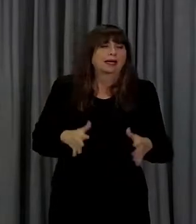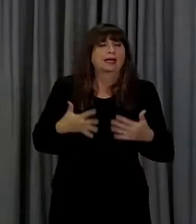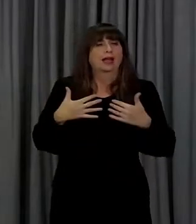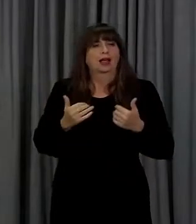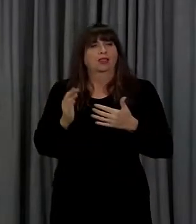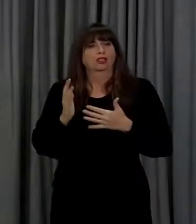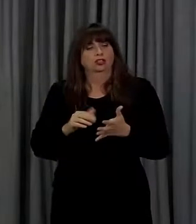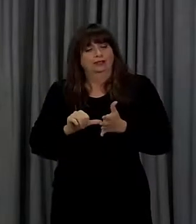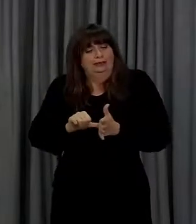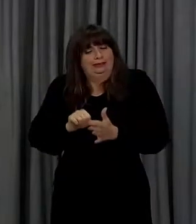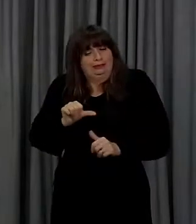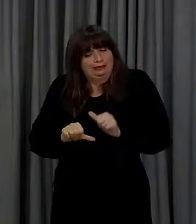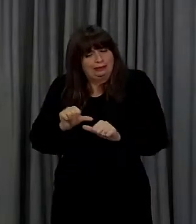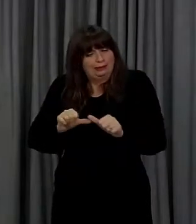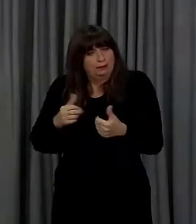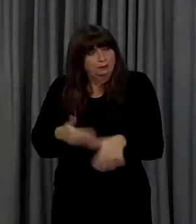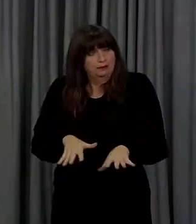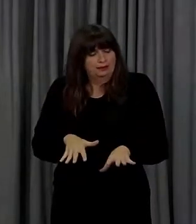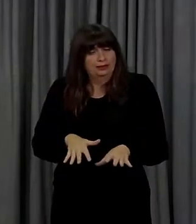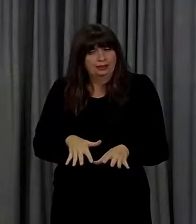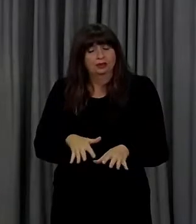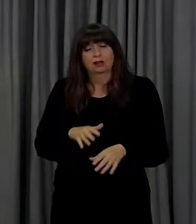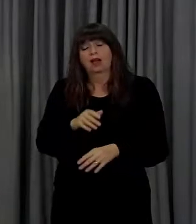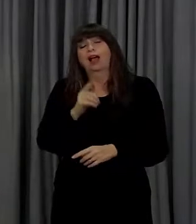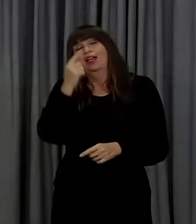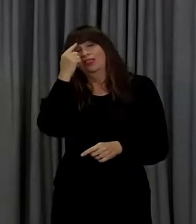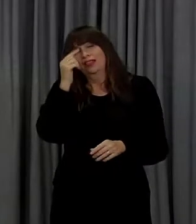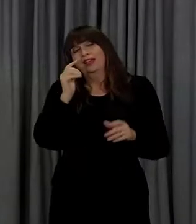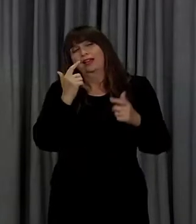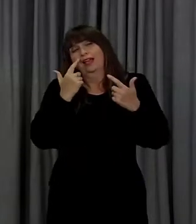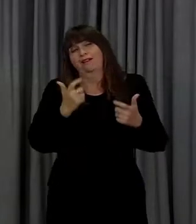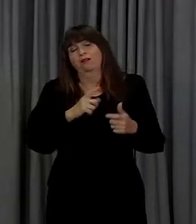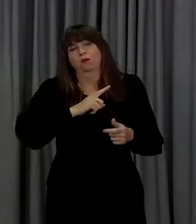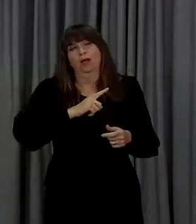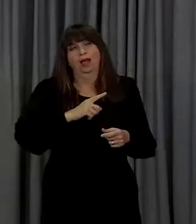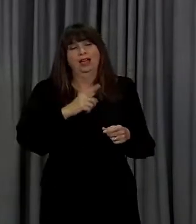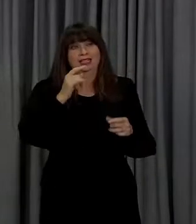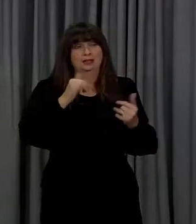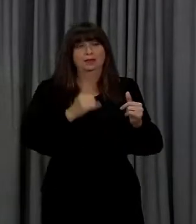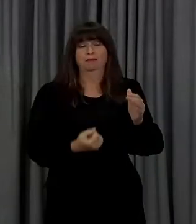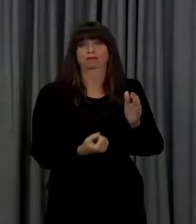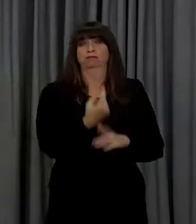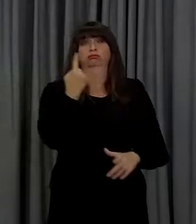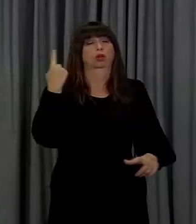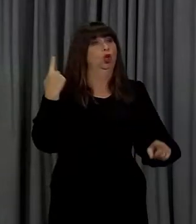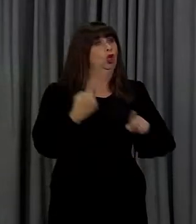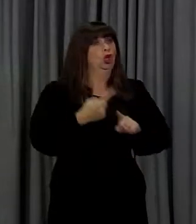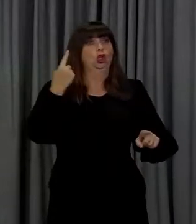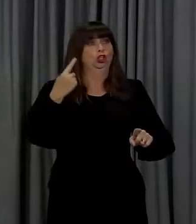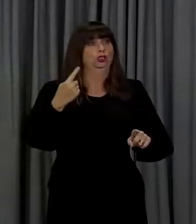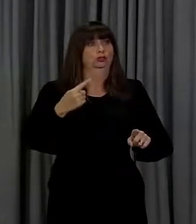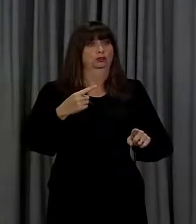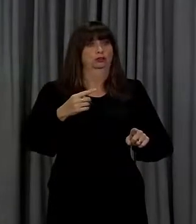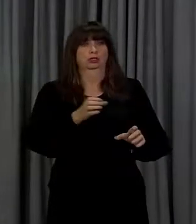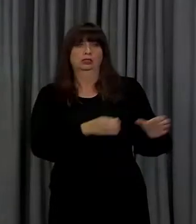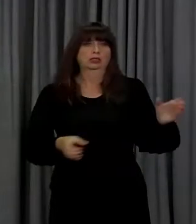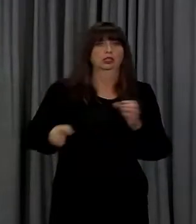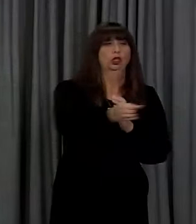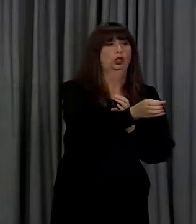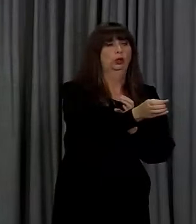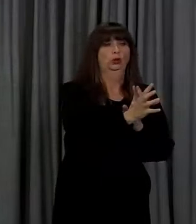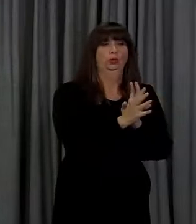health service, and one of the issues that we have to bear in mind is when there are urgent cases, you have to put those to the front of the queue. So that